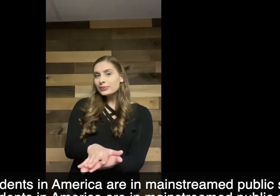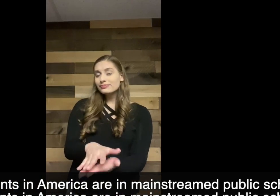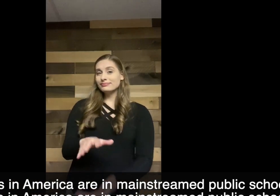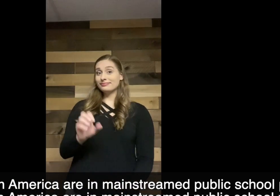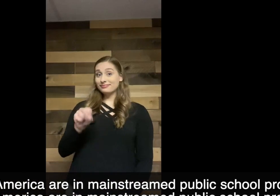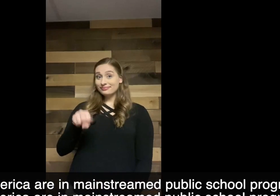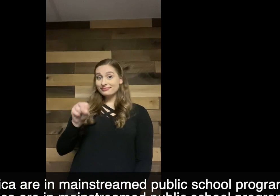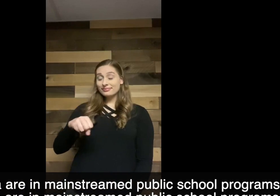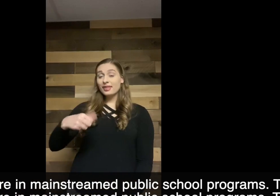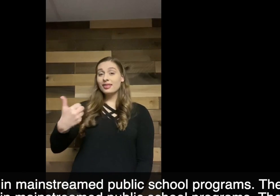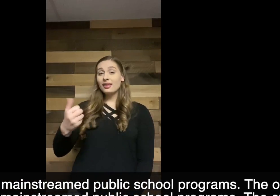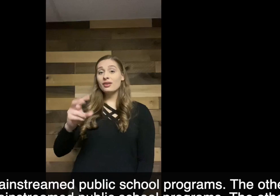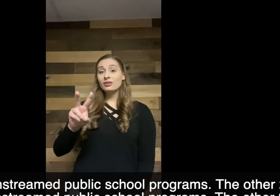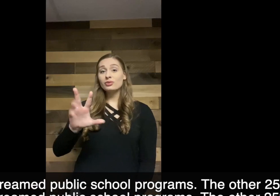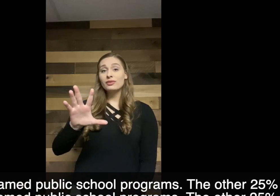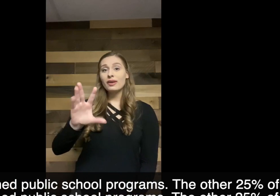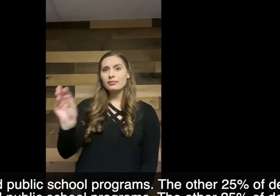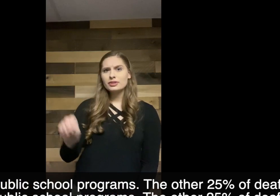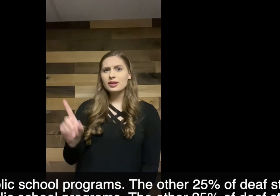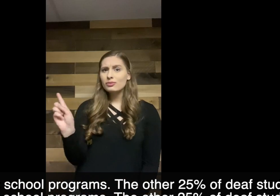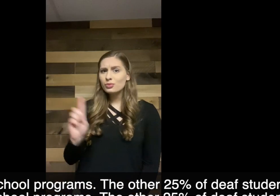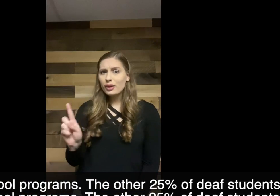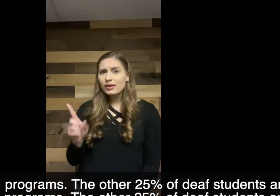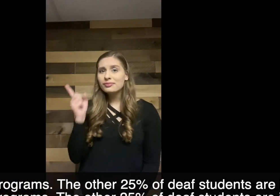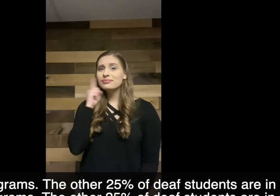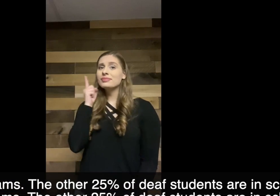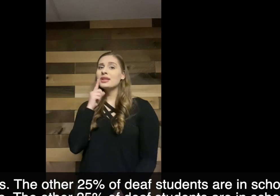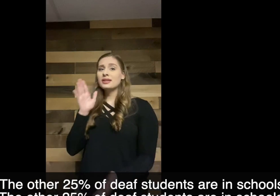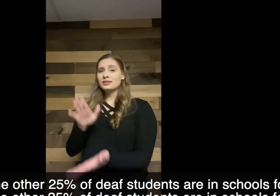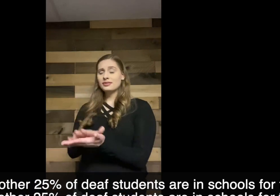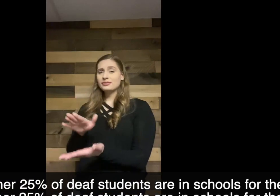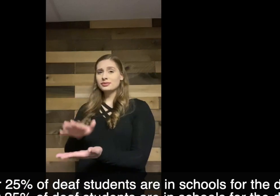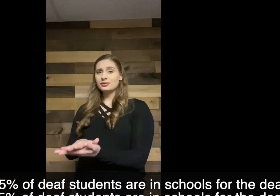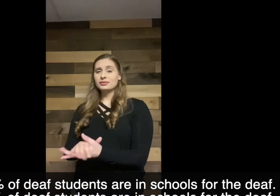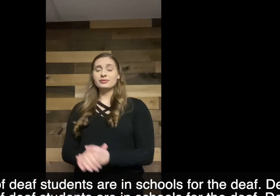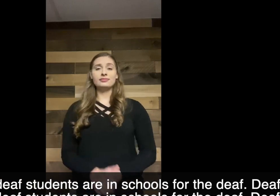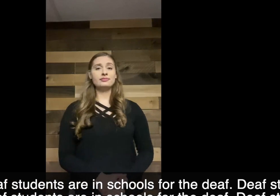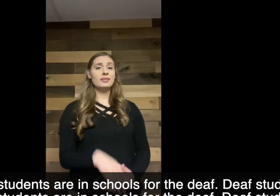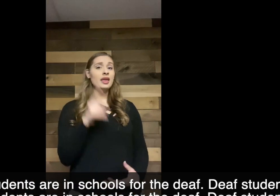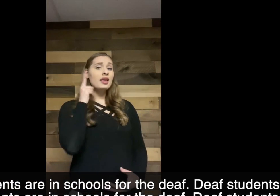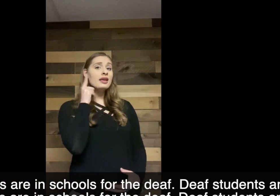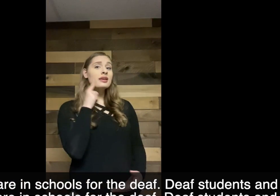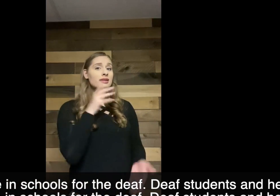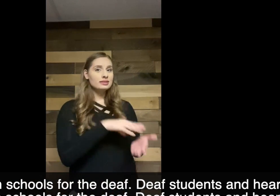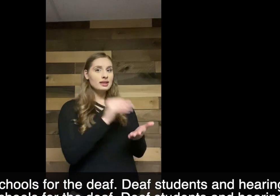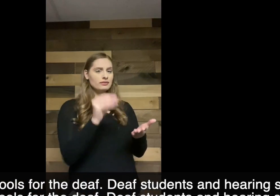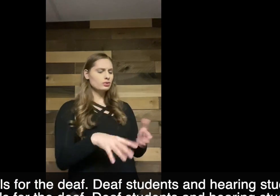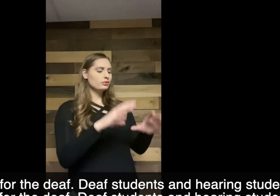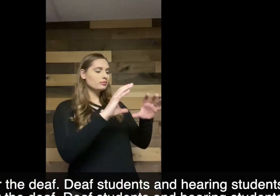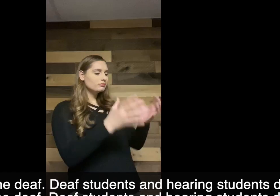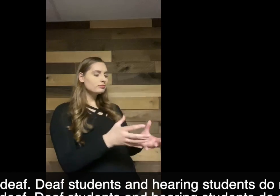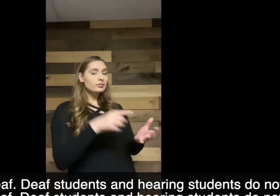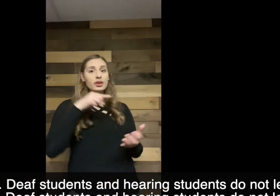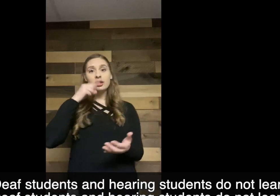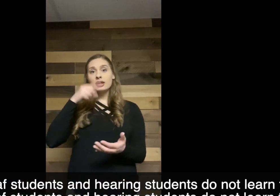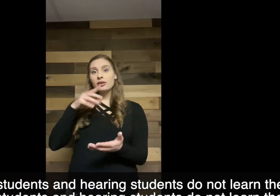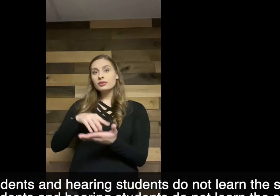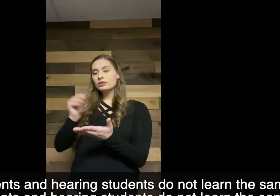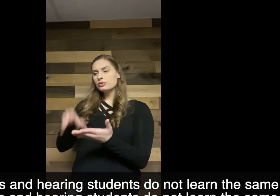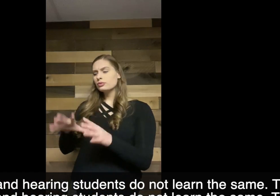public school programs? The other 25% of deaf students are in schools for the deaf. Deaf students and hearing